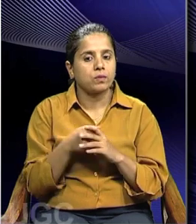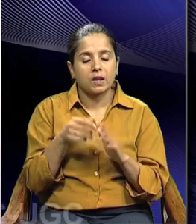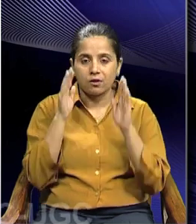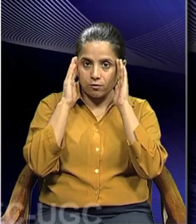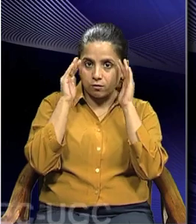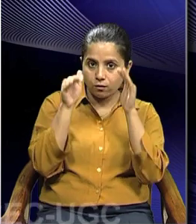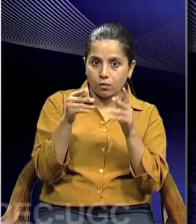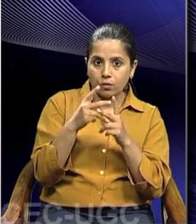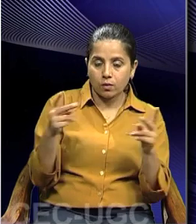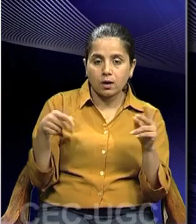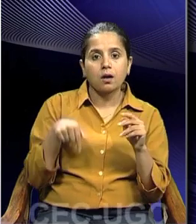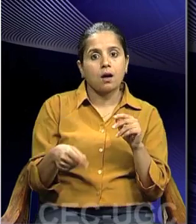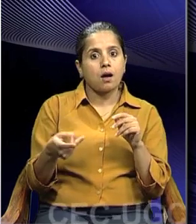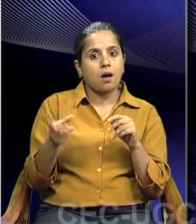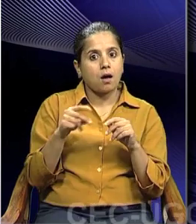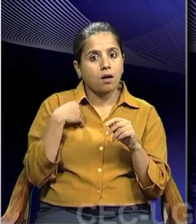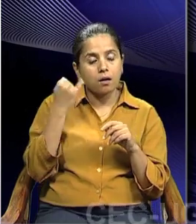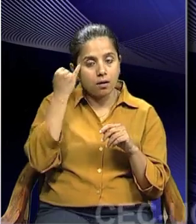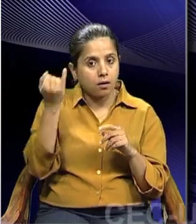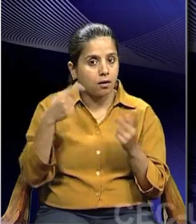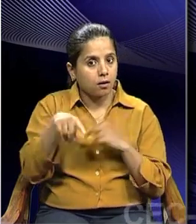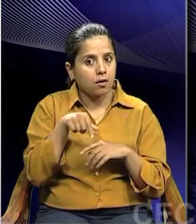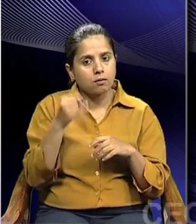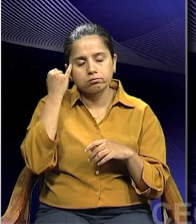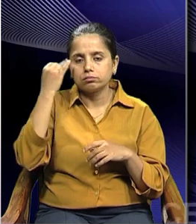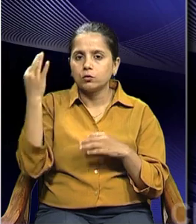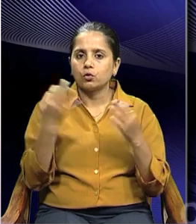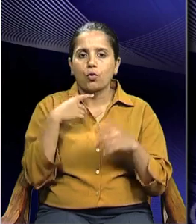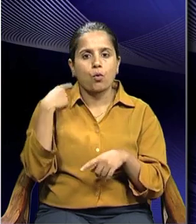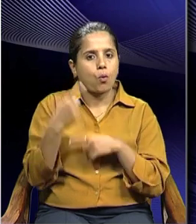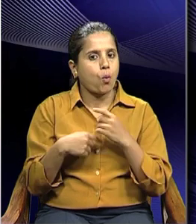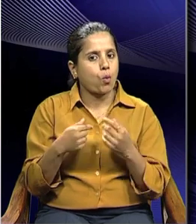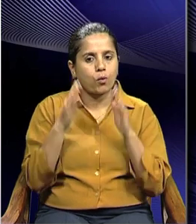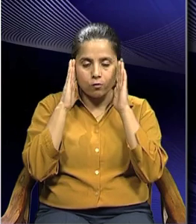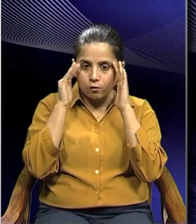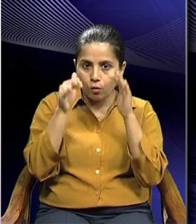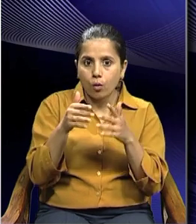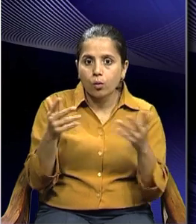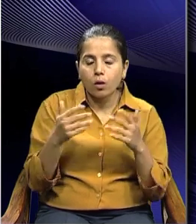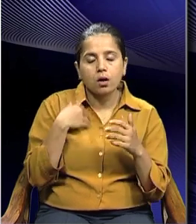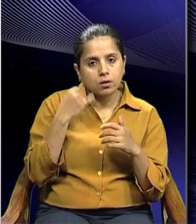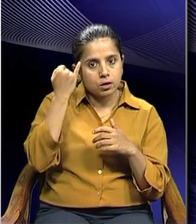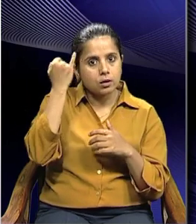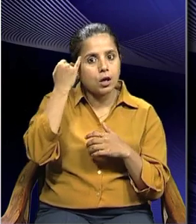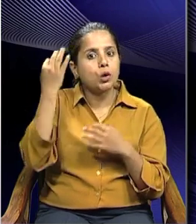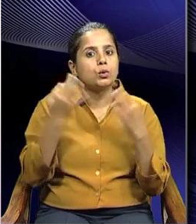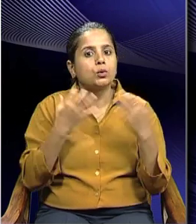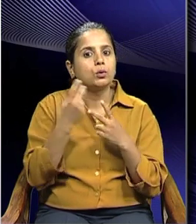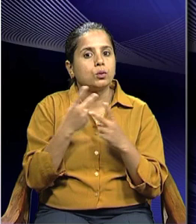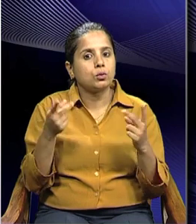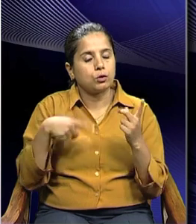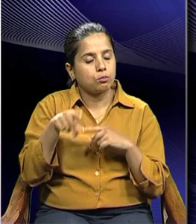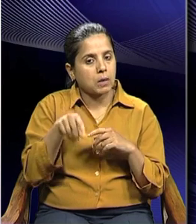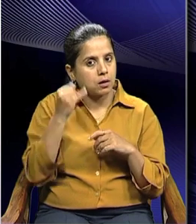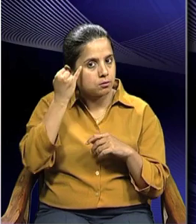focus of reinventing is always on innovation. The focus point in the reinvention is innovation, that we have to